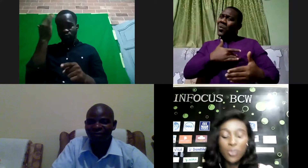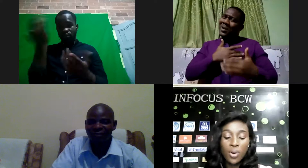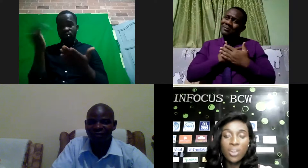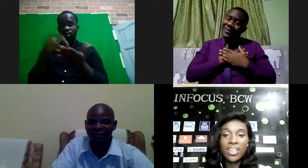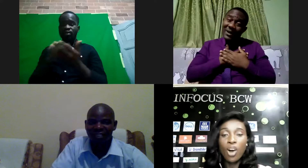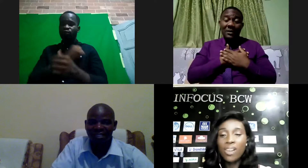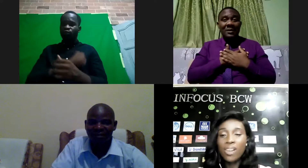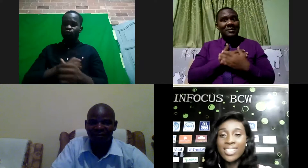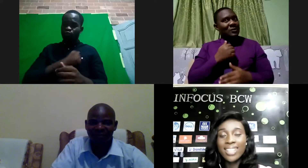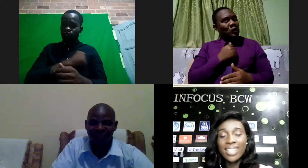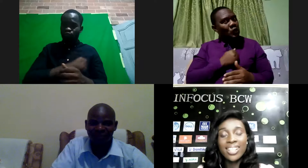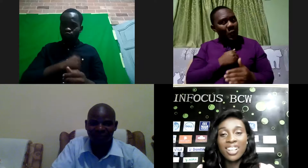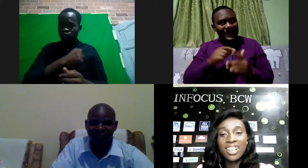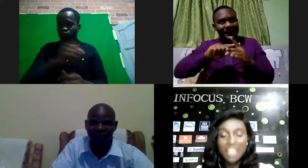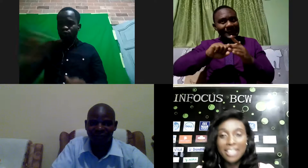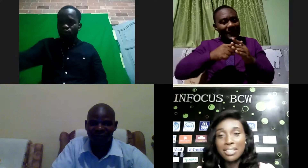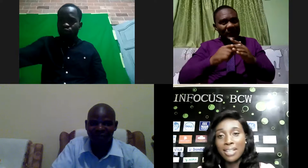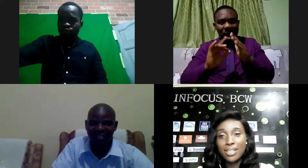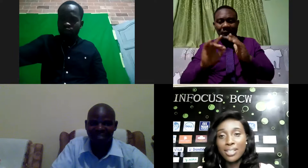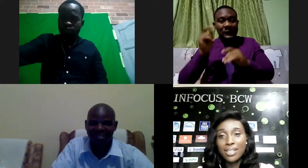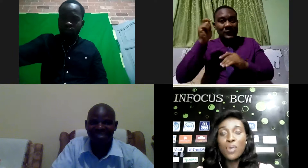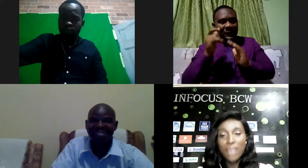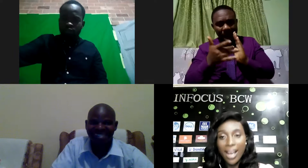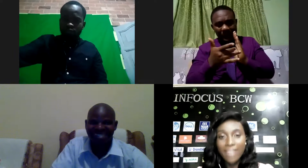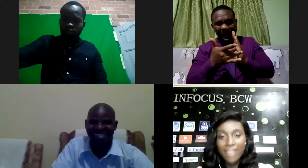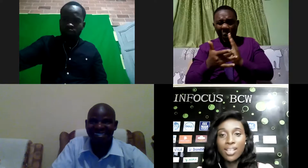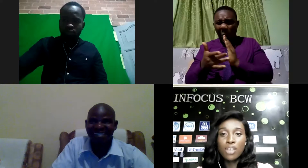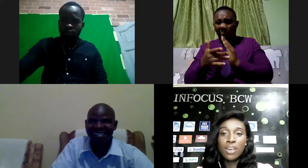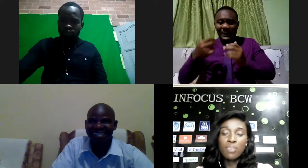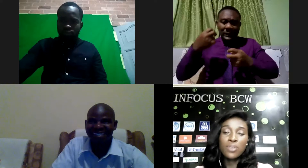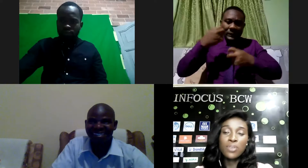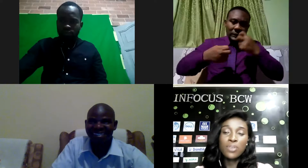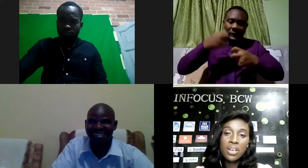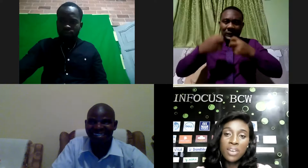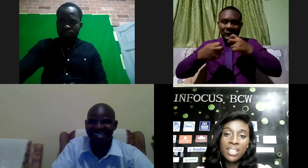for the onset technical challenges that we had. You have